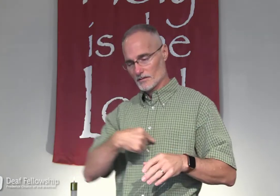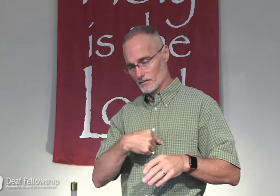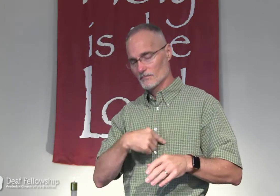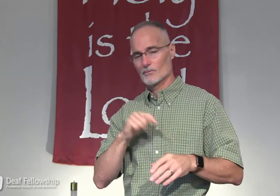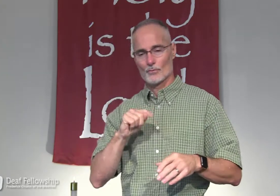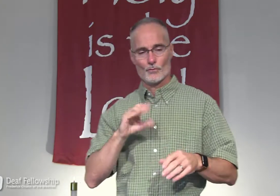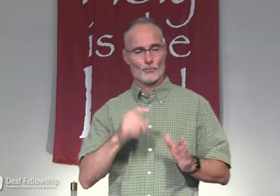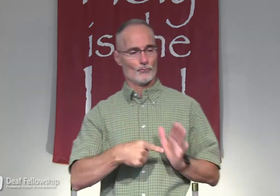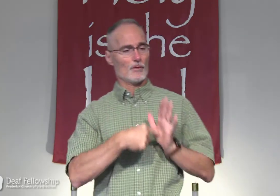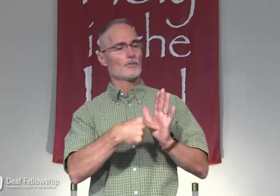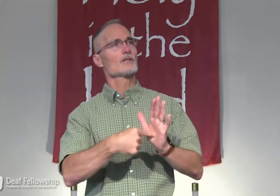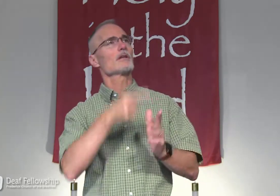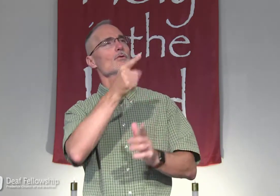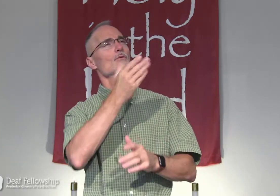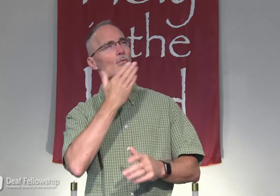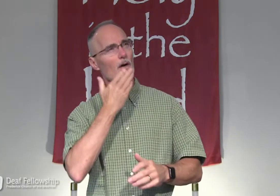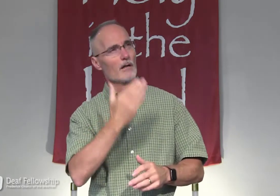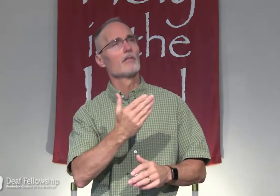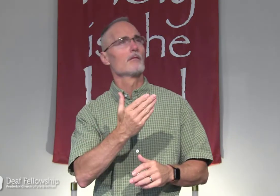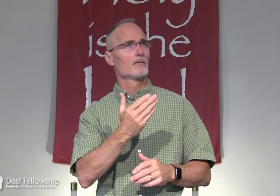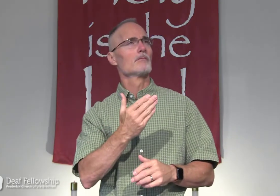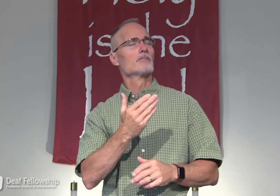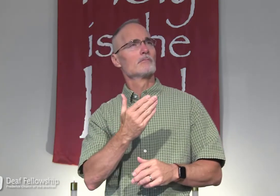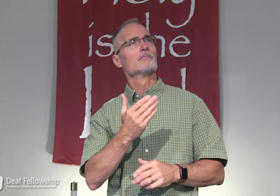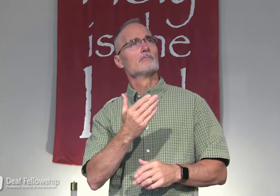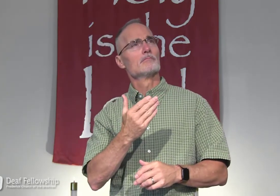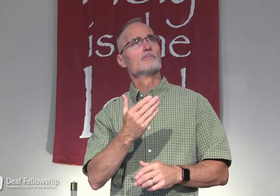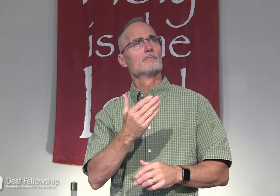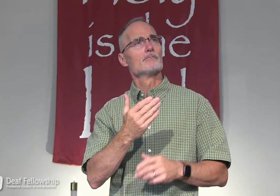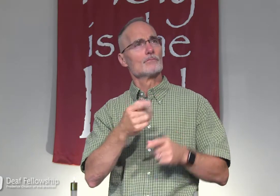Allow us as your people to represent you well